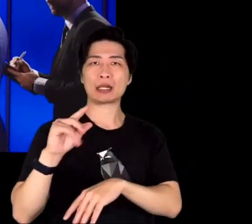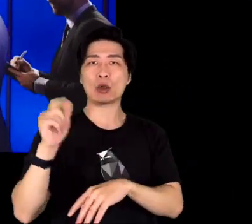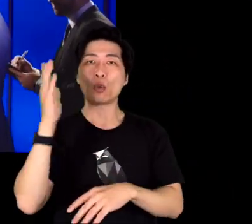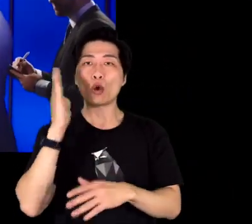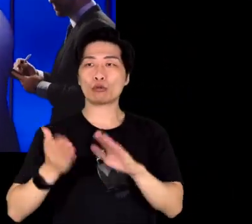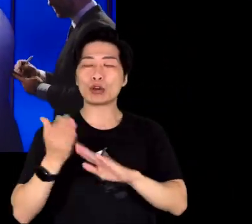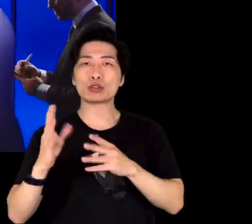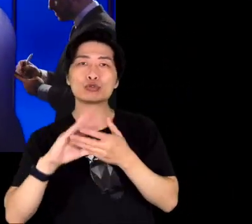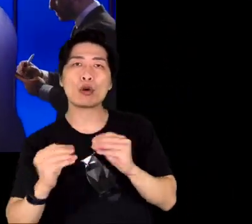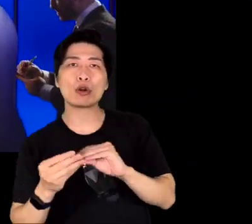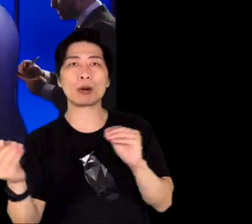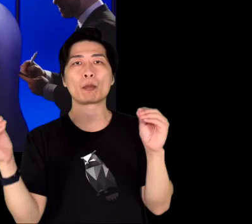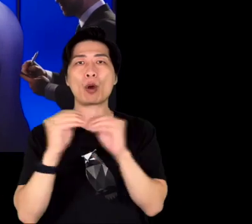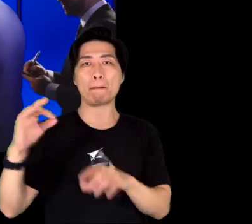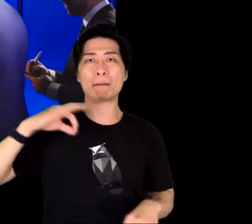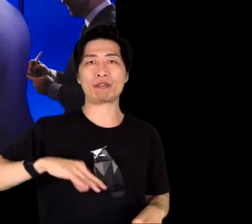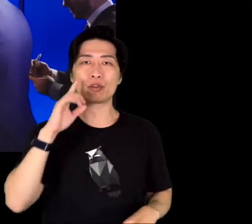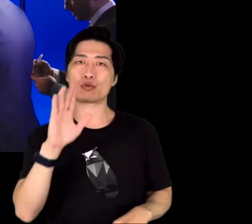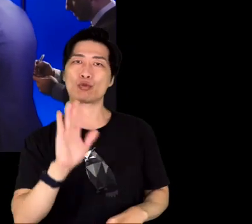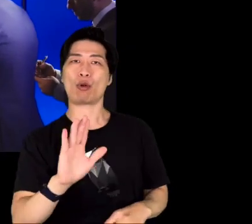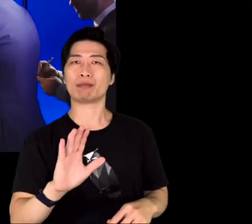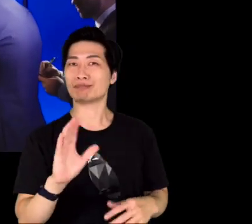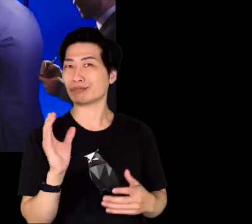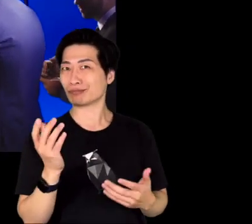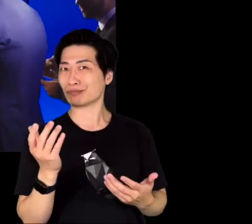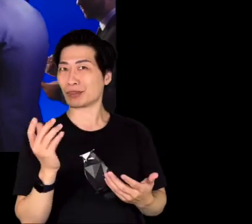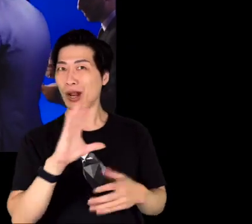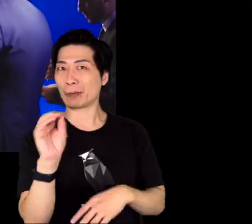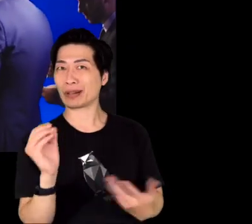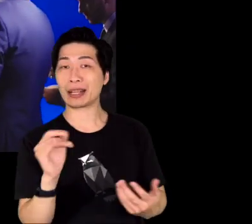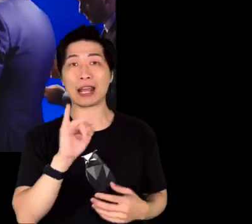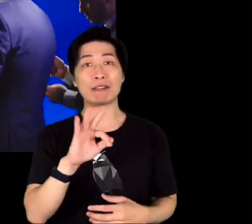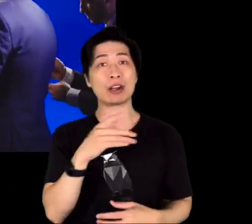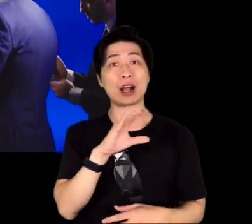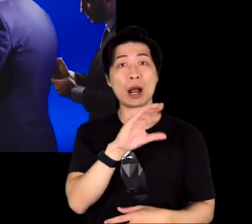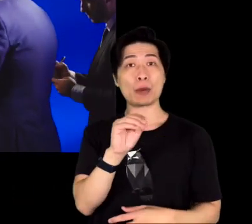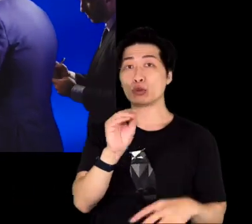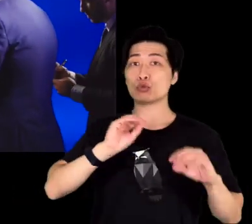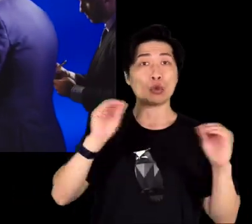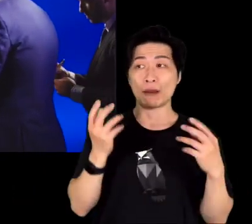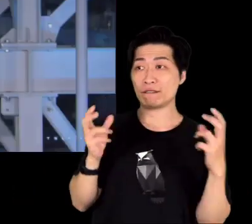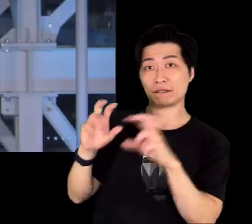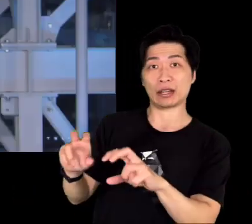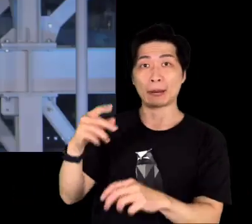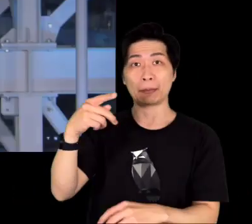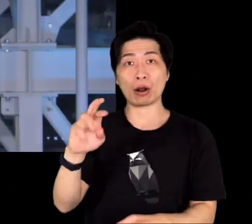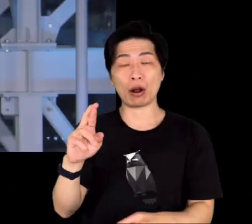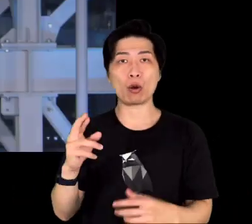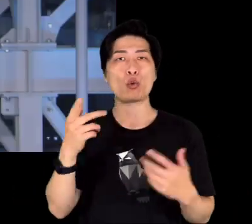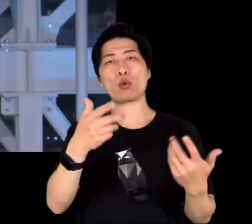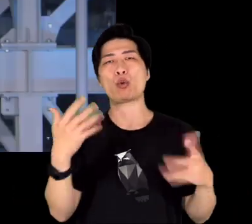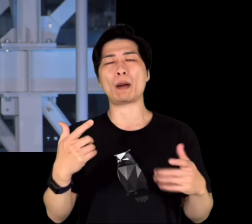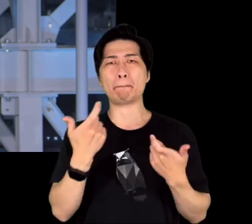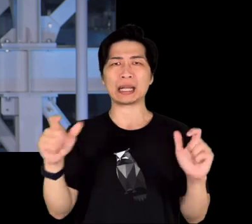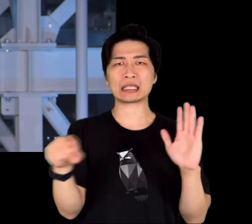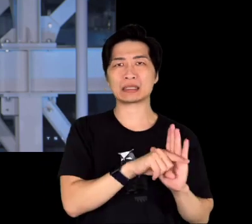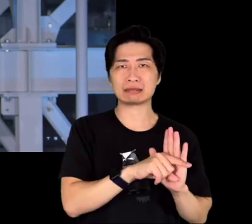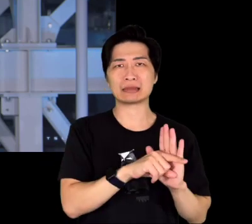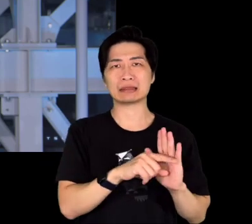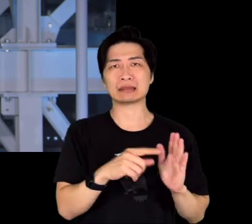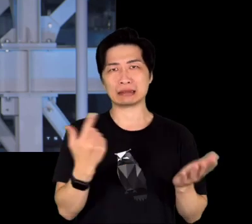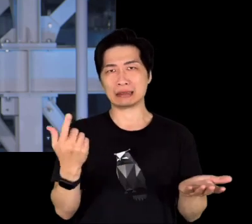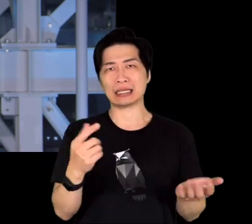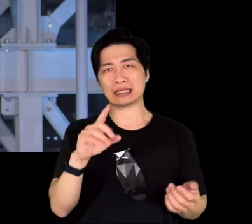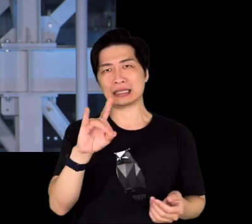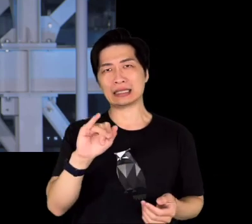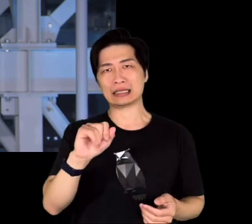in public relations, legacy media is more likely to run stories that are beneficial to your cause. If you are a company that has no investments in